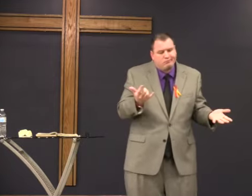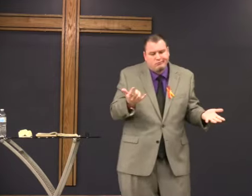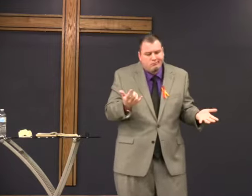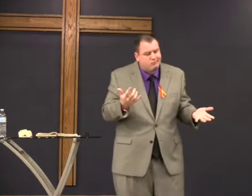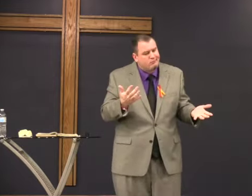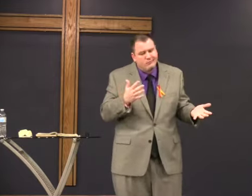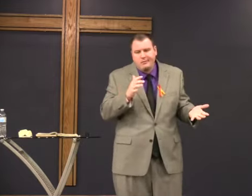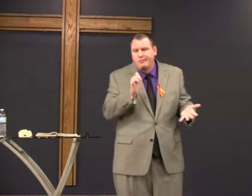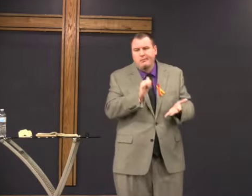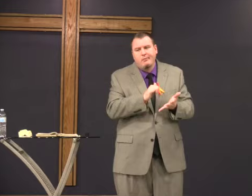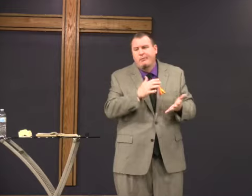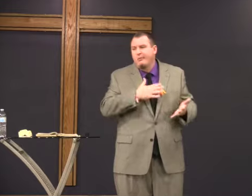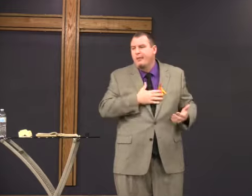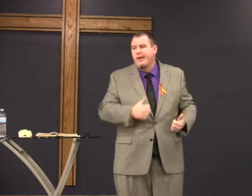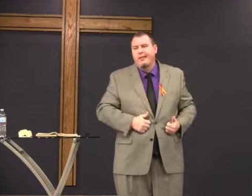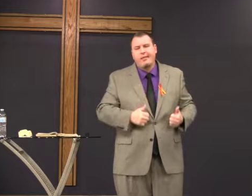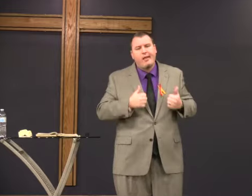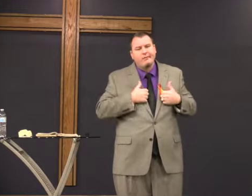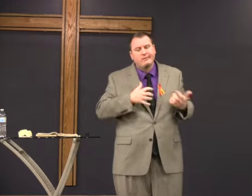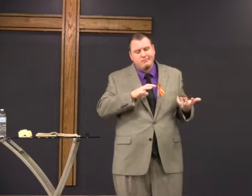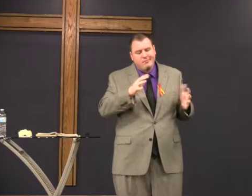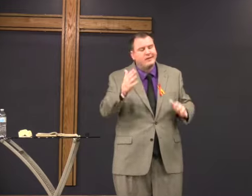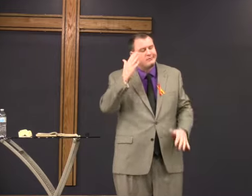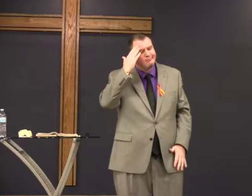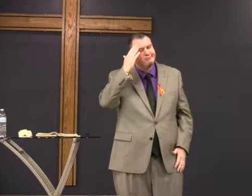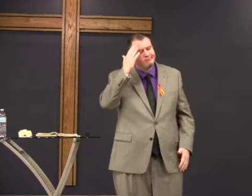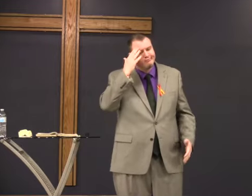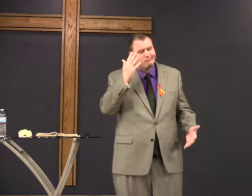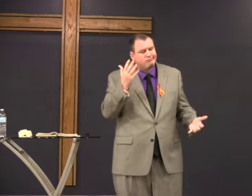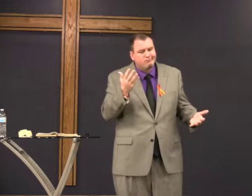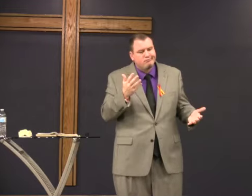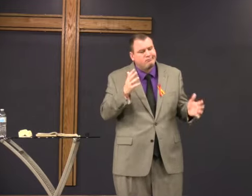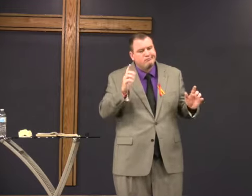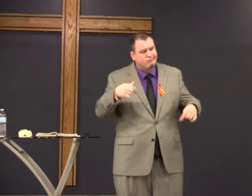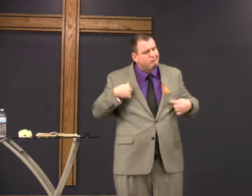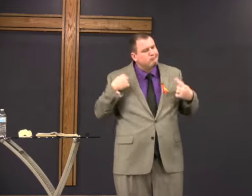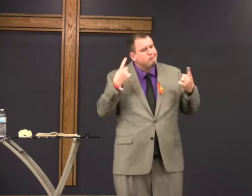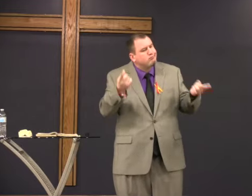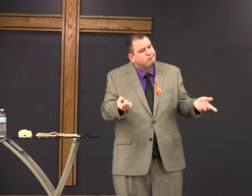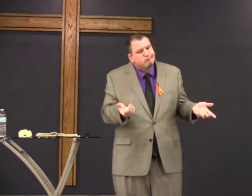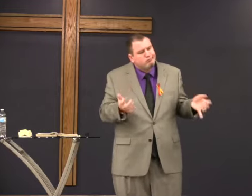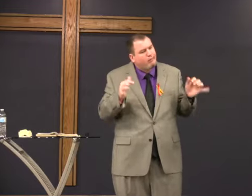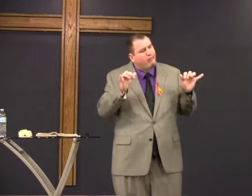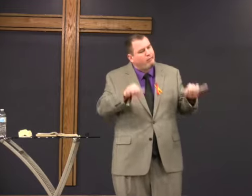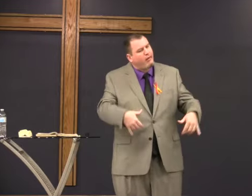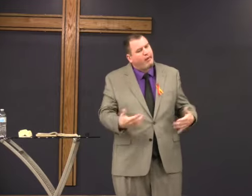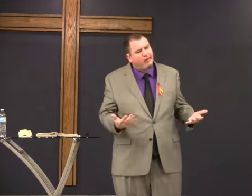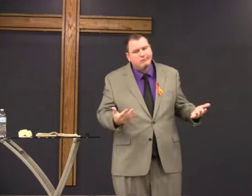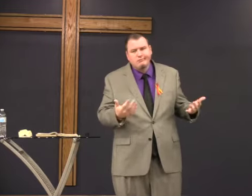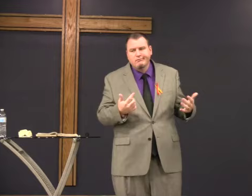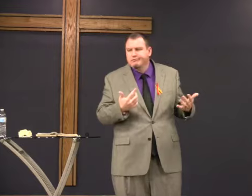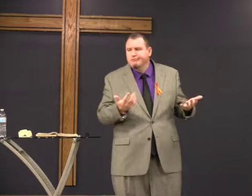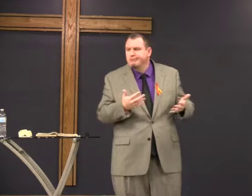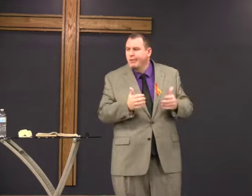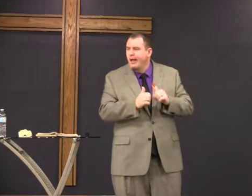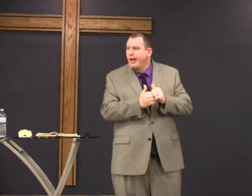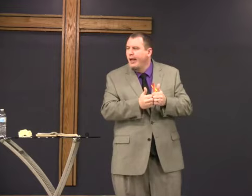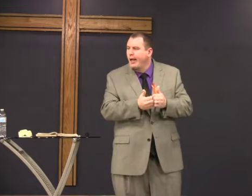just the way it is. You know, I talk to people all the time, and people say, you know, yeah, I know my life is in